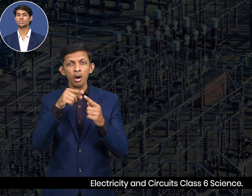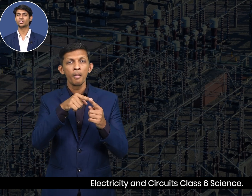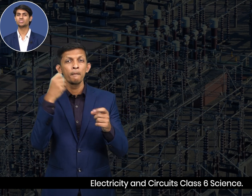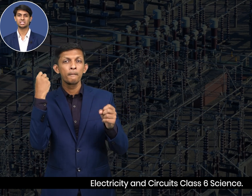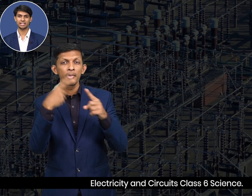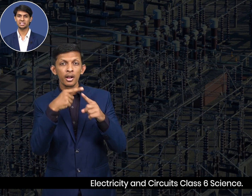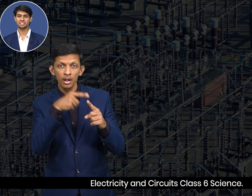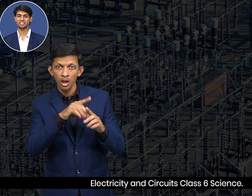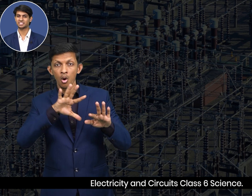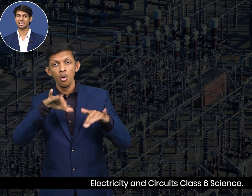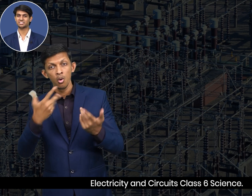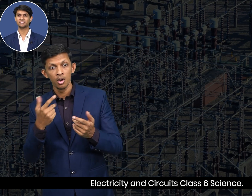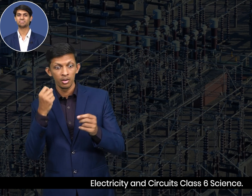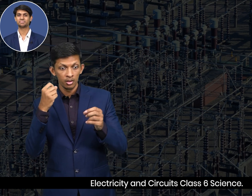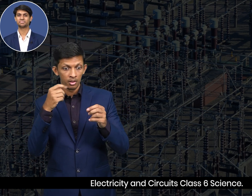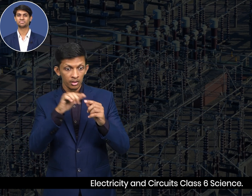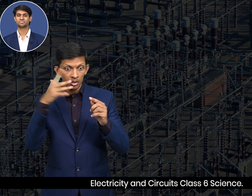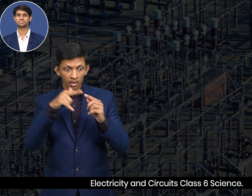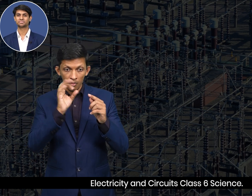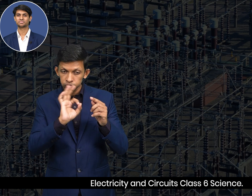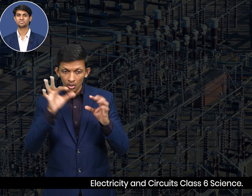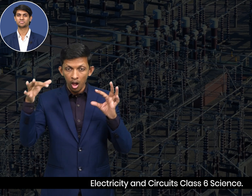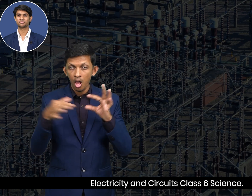and Circuits Class 6 Science.